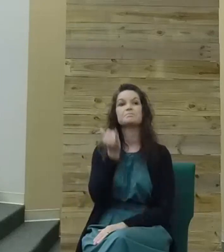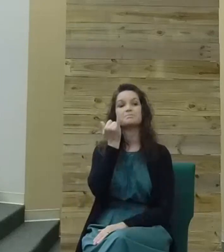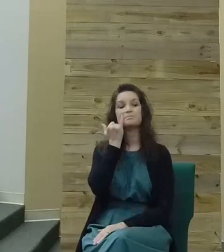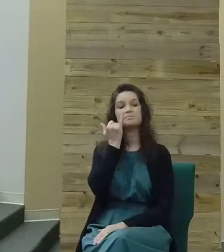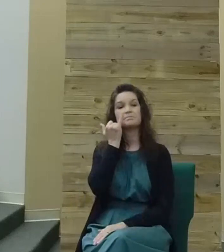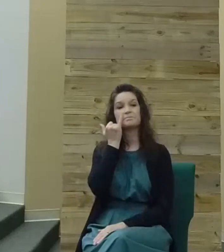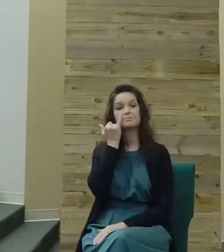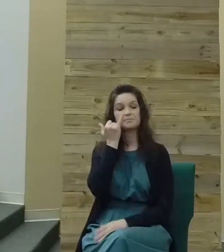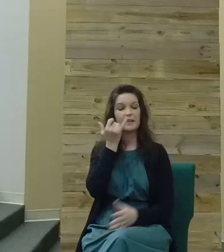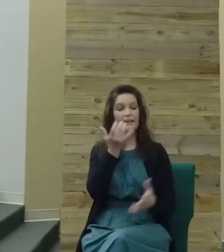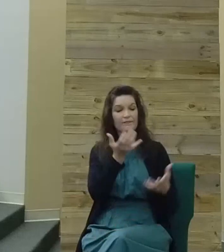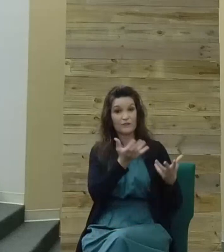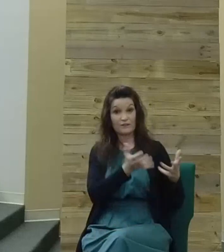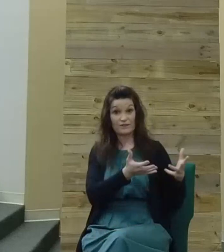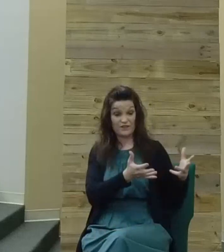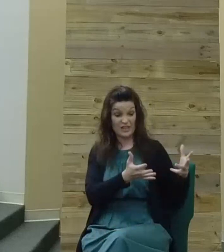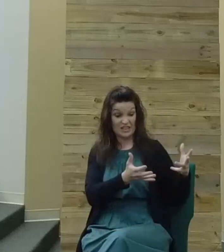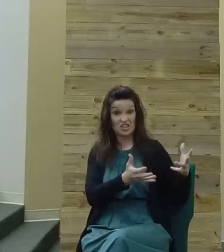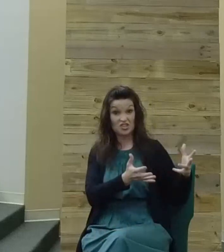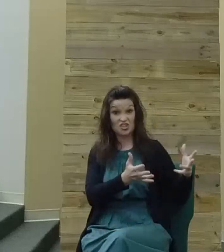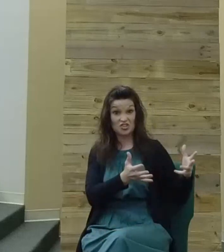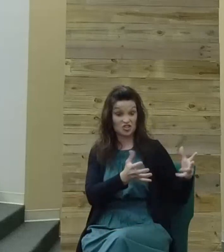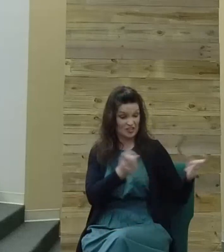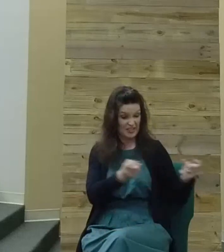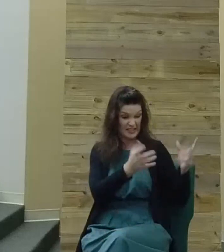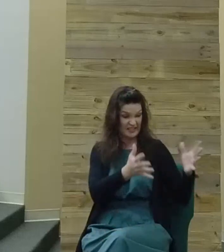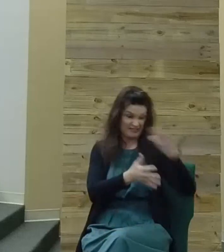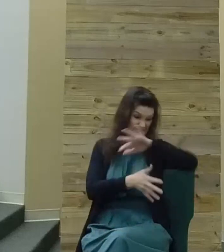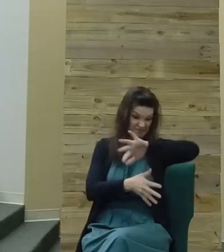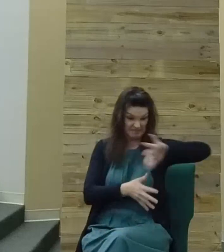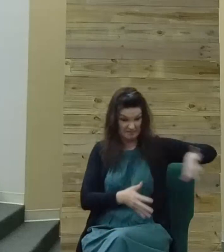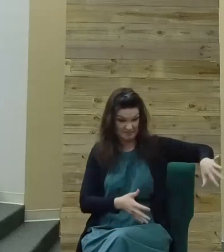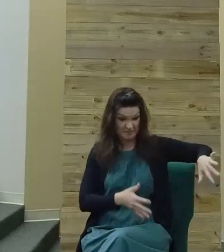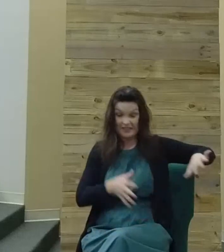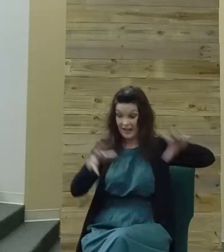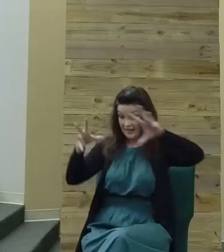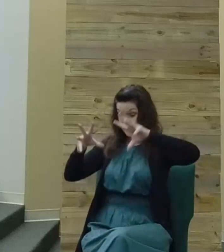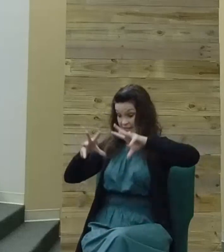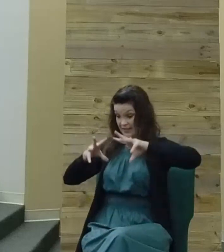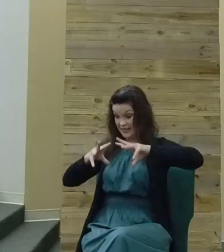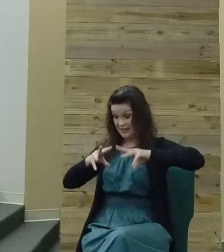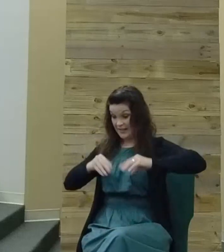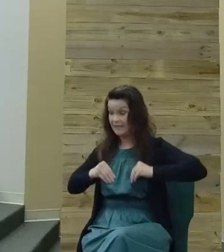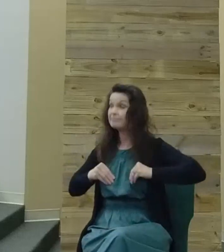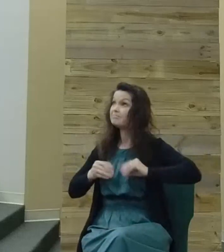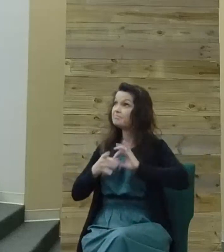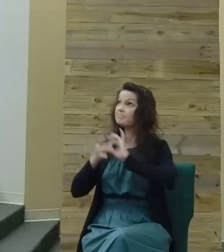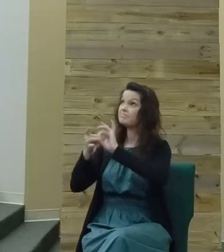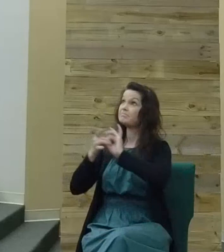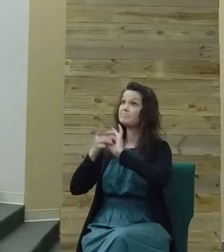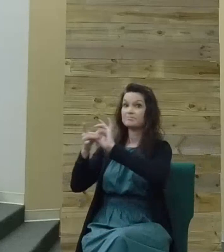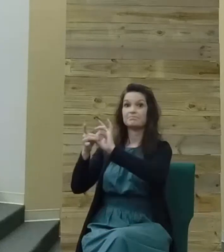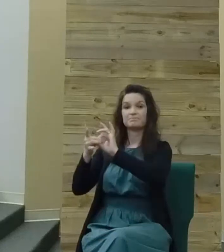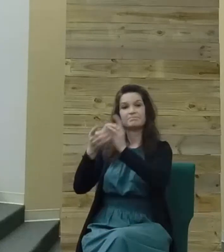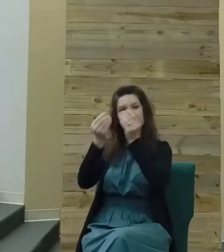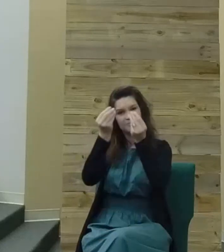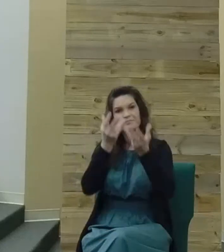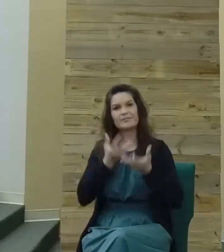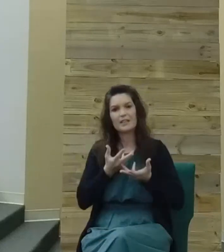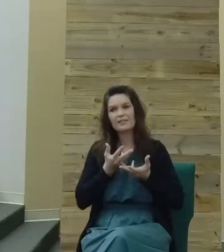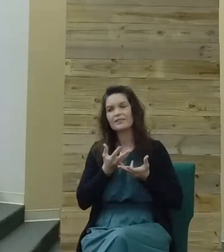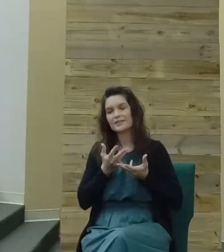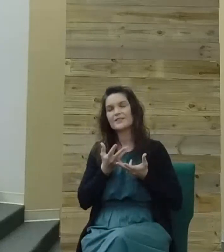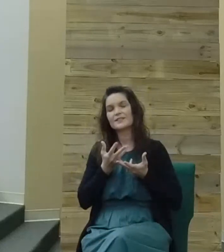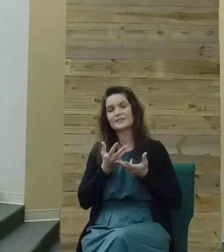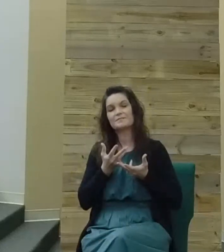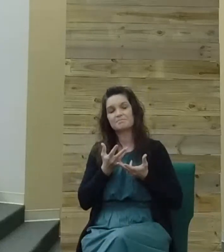you have moved from a position of being an enemy of God to being a child of God, from being lost to being reconciled, I want to know about